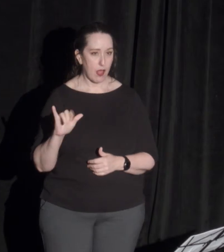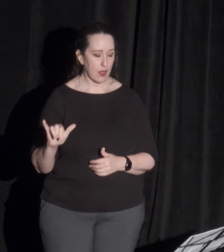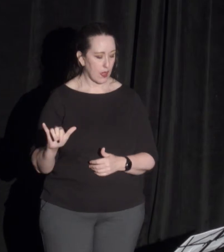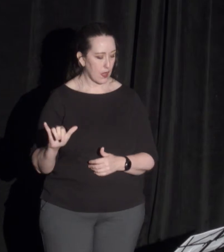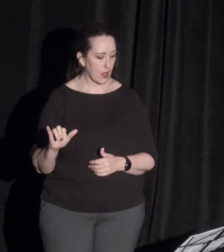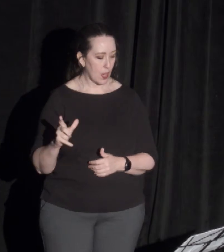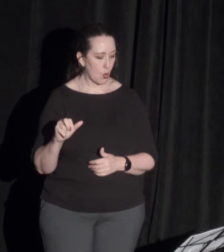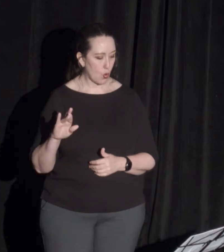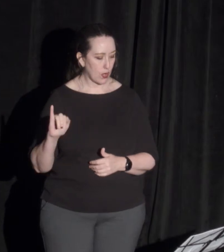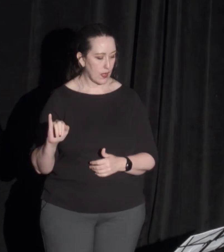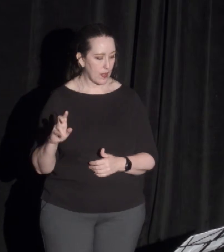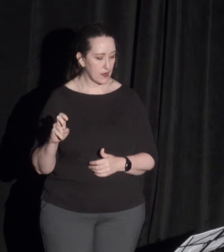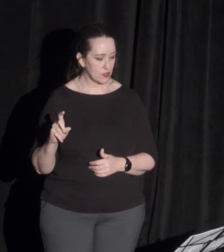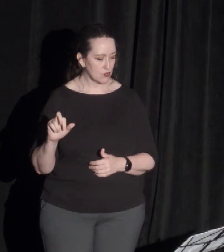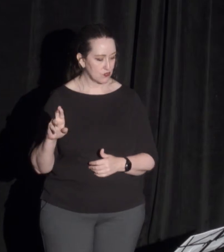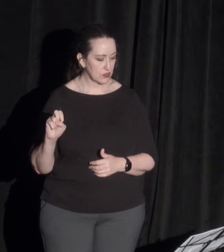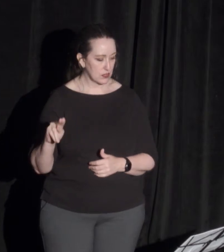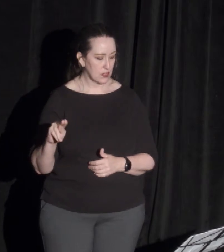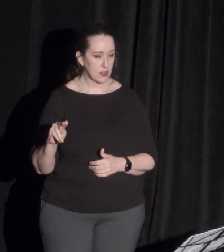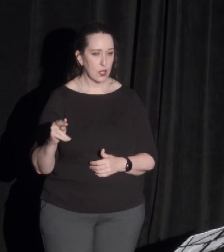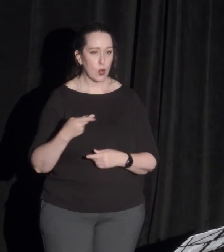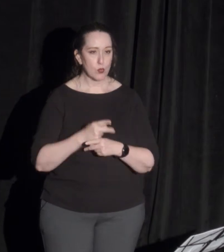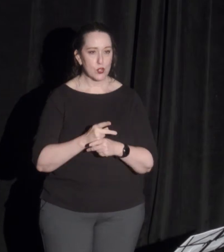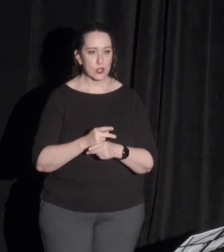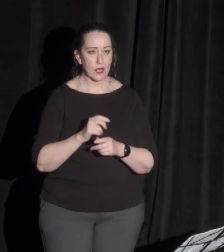Anderson, producer-editor Kevin Anderson.